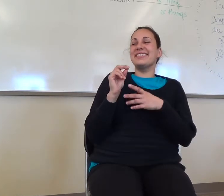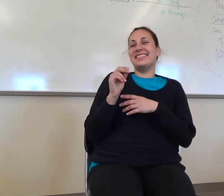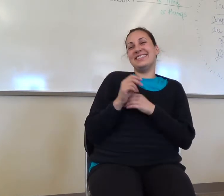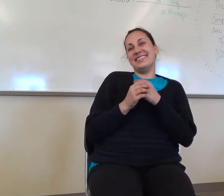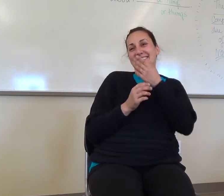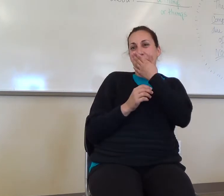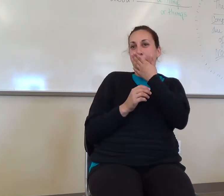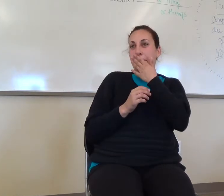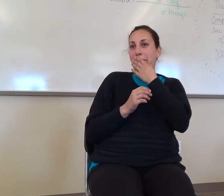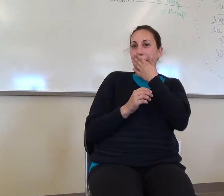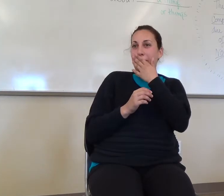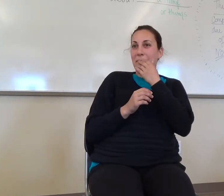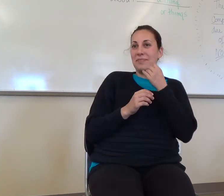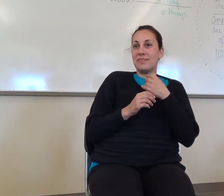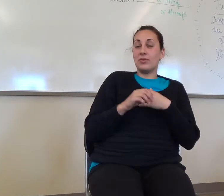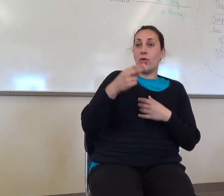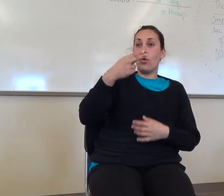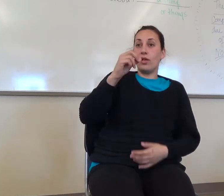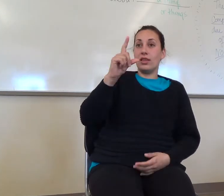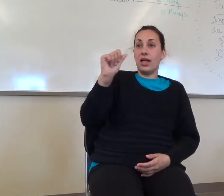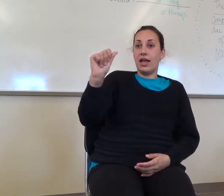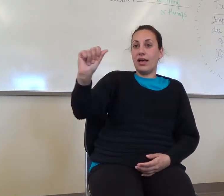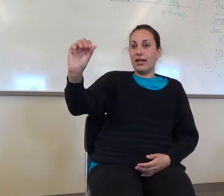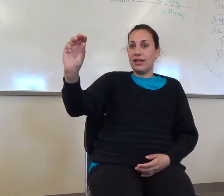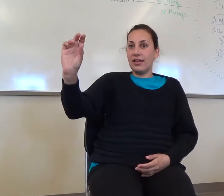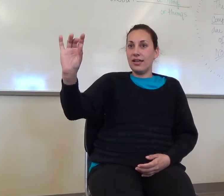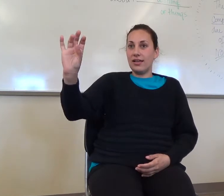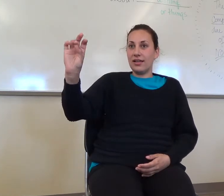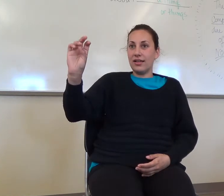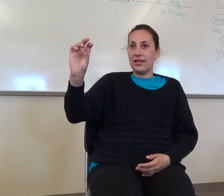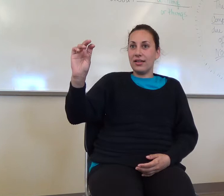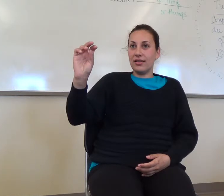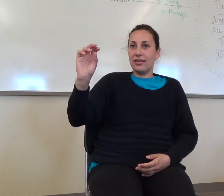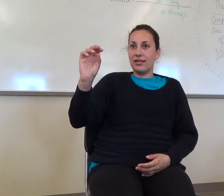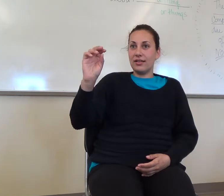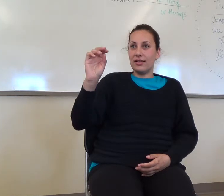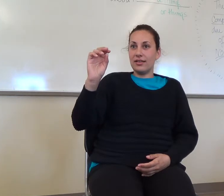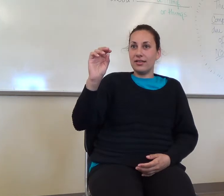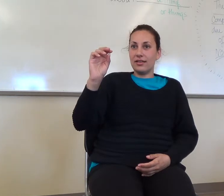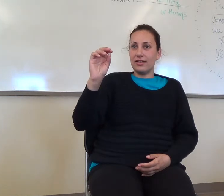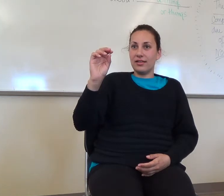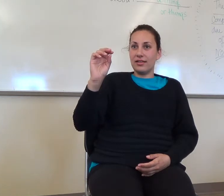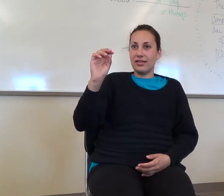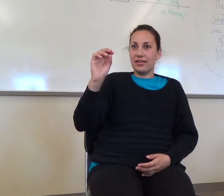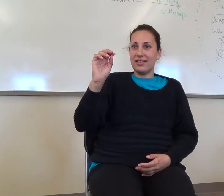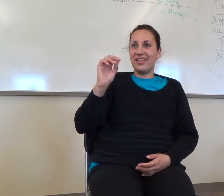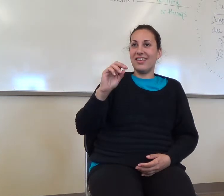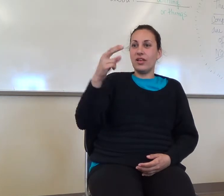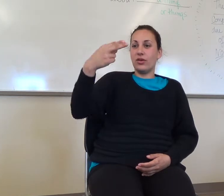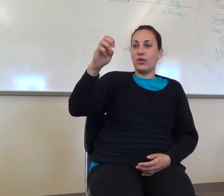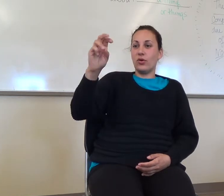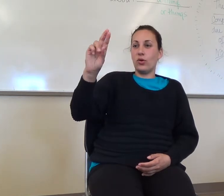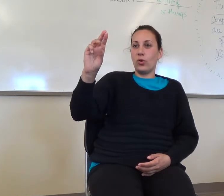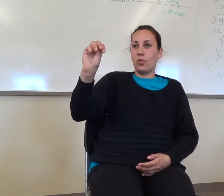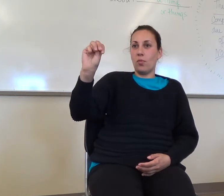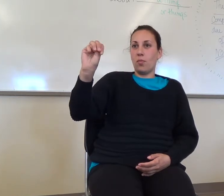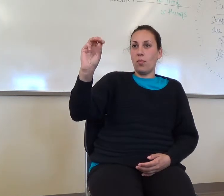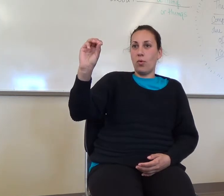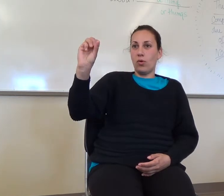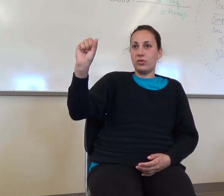claims the lion's share. When there's another one of those idioms. What does that mean? What does it mean to say